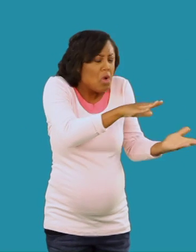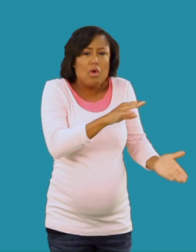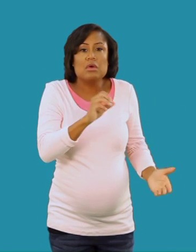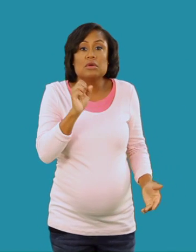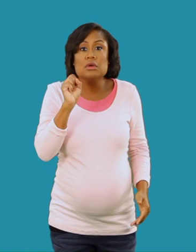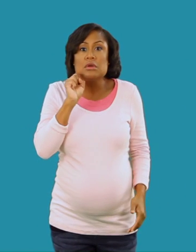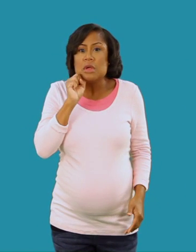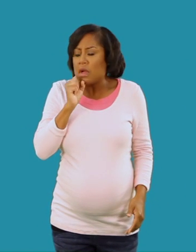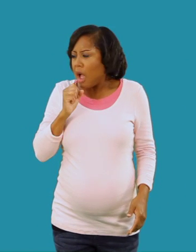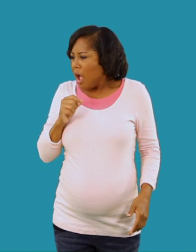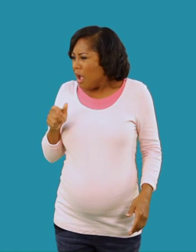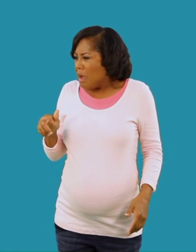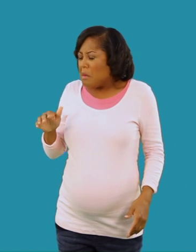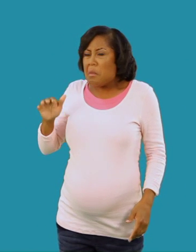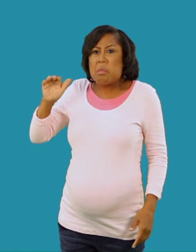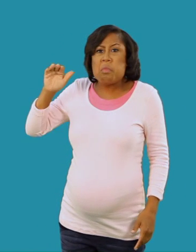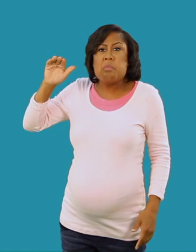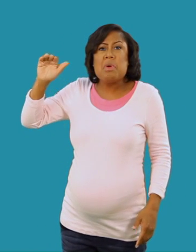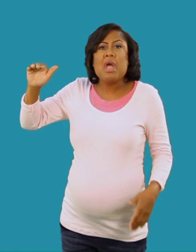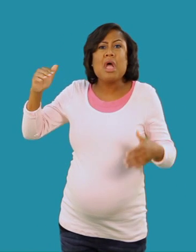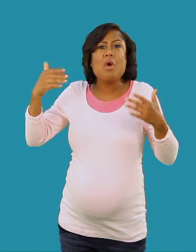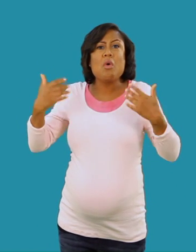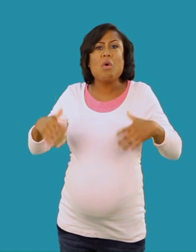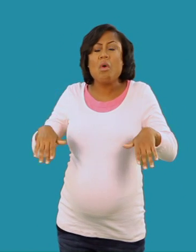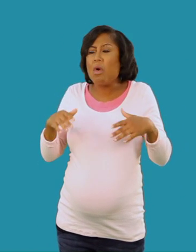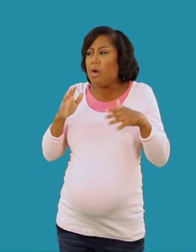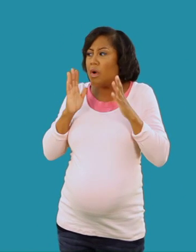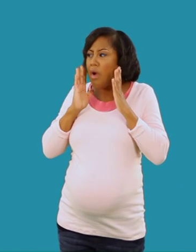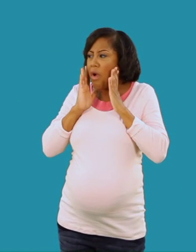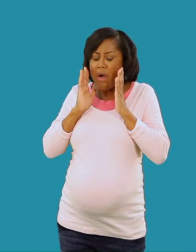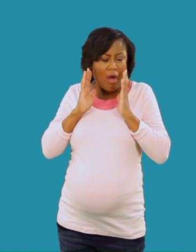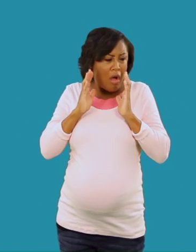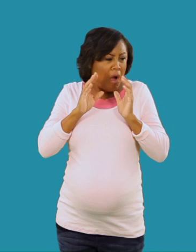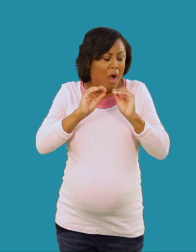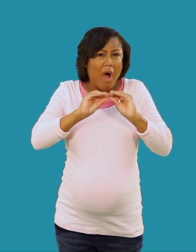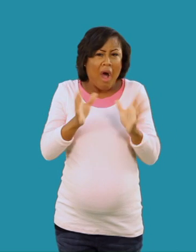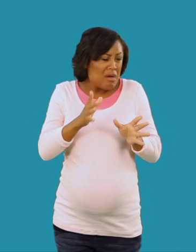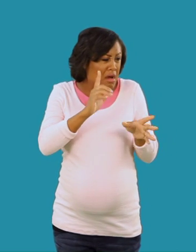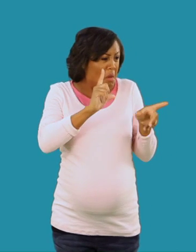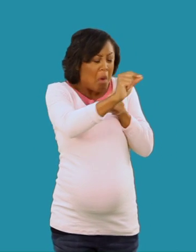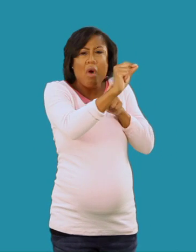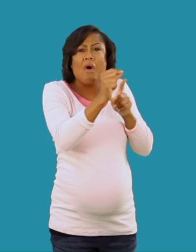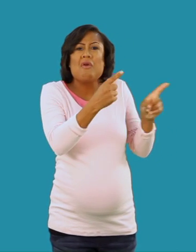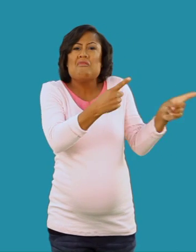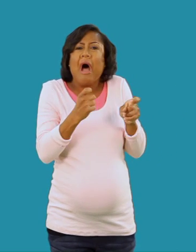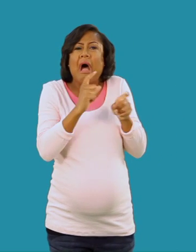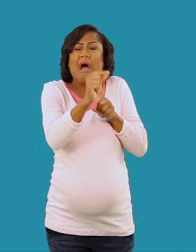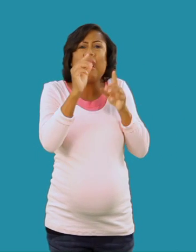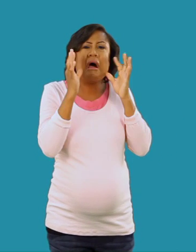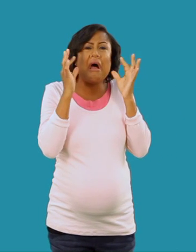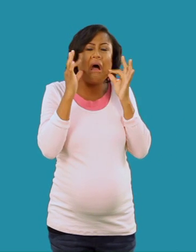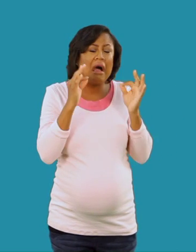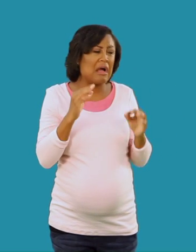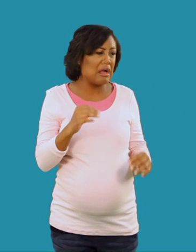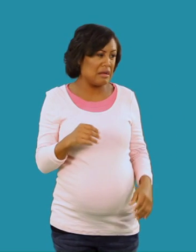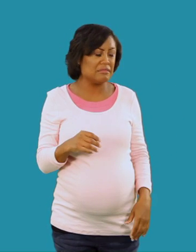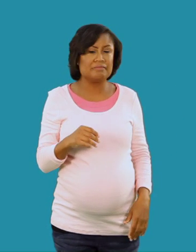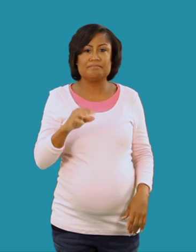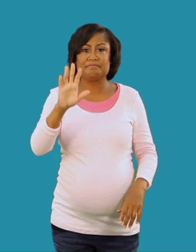big dogs. No wonder that cat was running so fast. She signs dog to